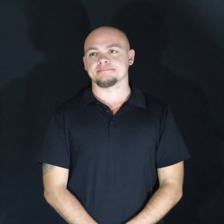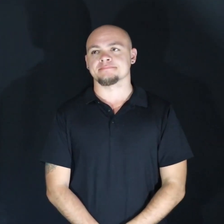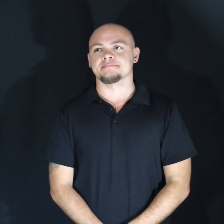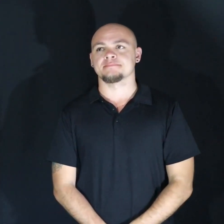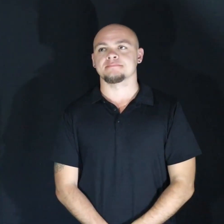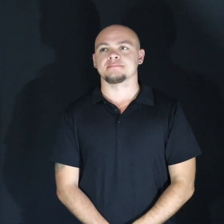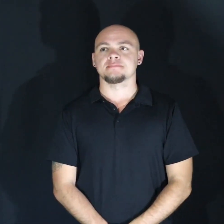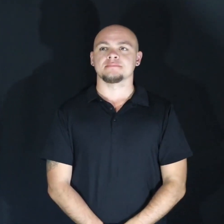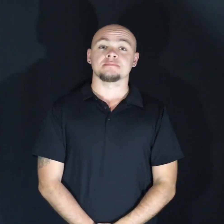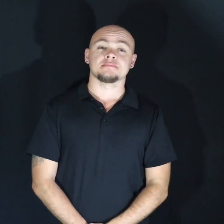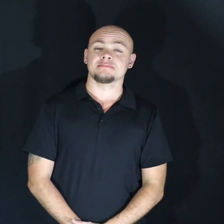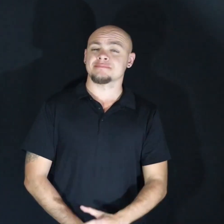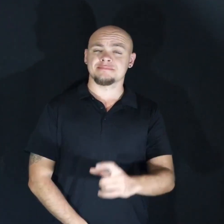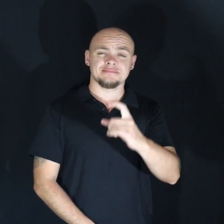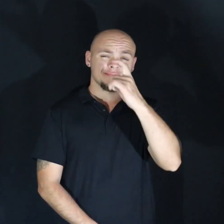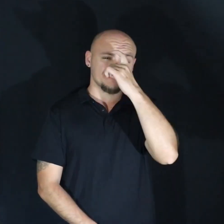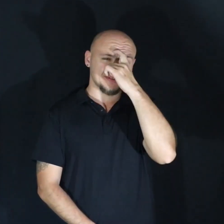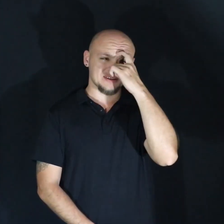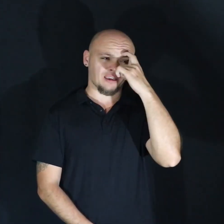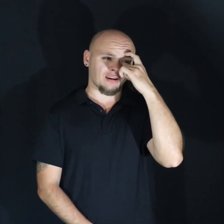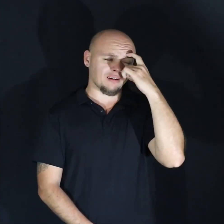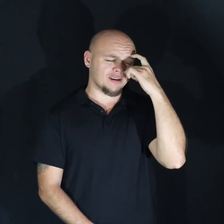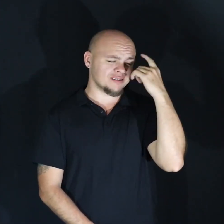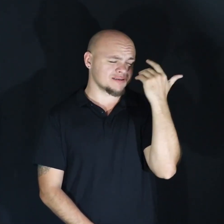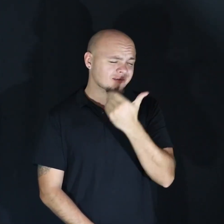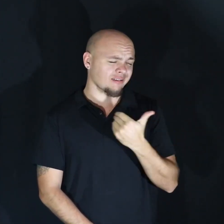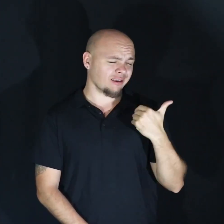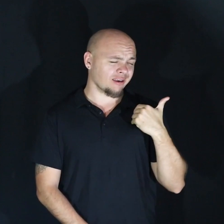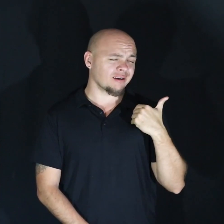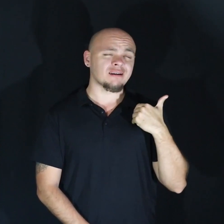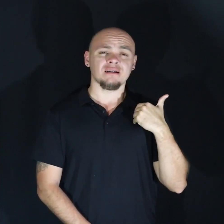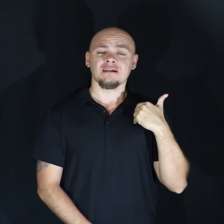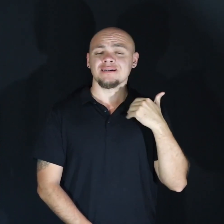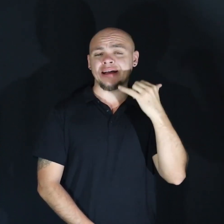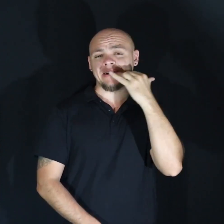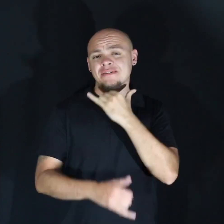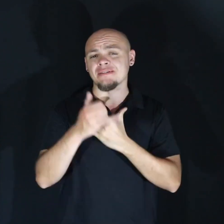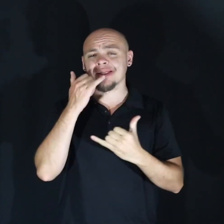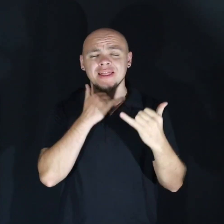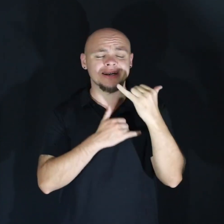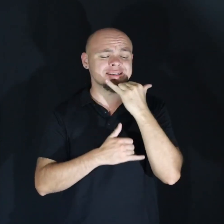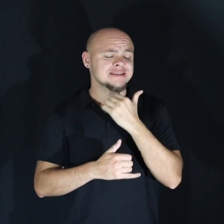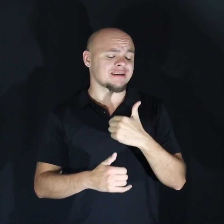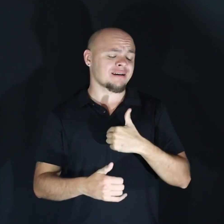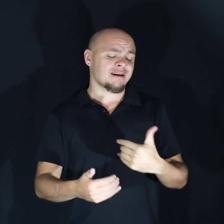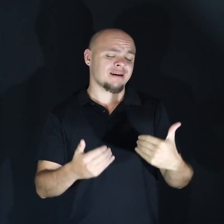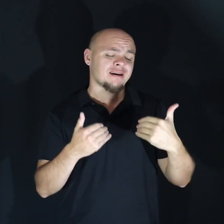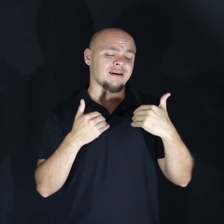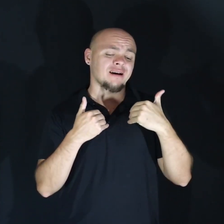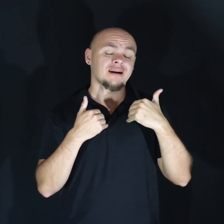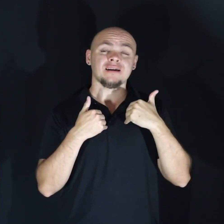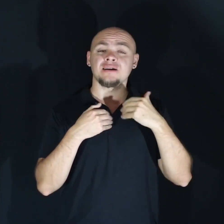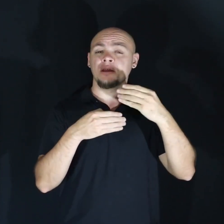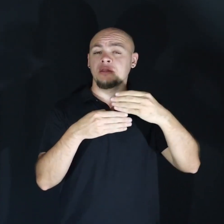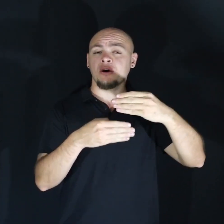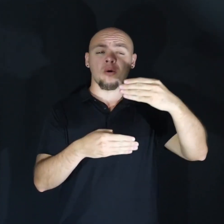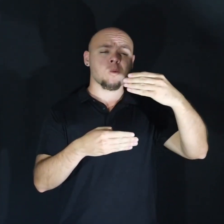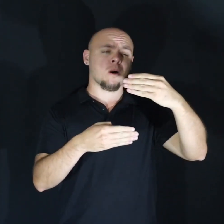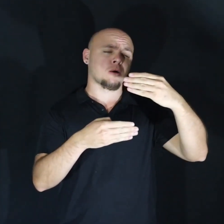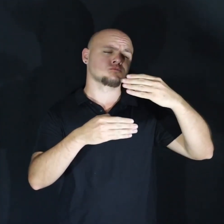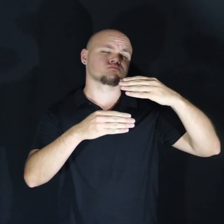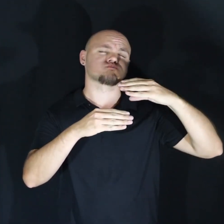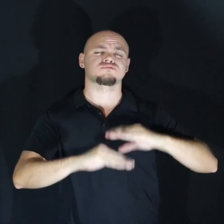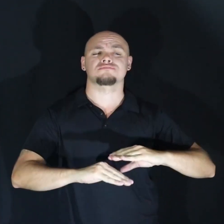I've got scars, baby. I've got flaws, baby. I'm trying to break down these